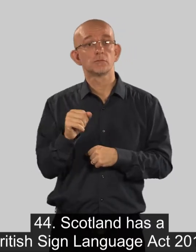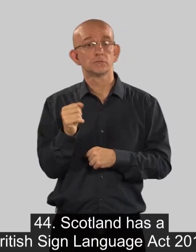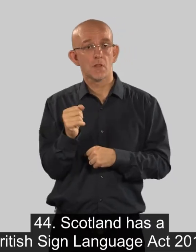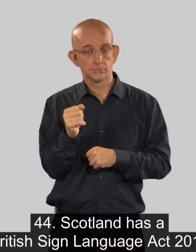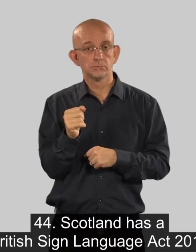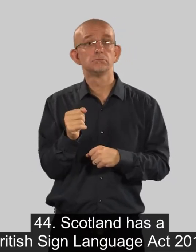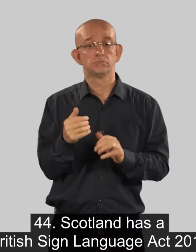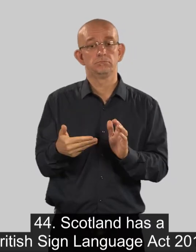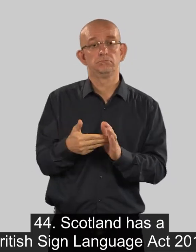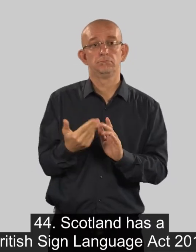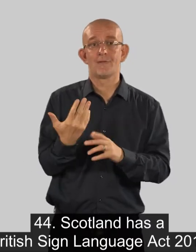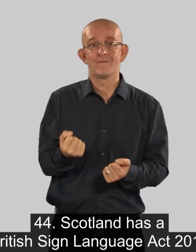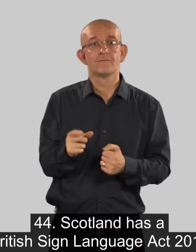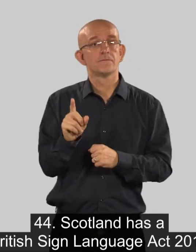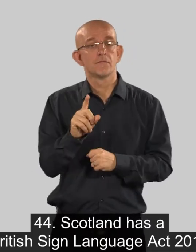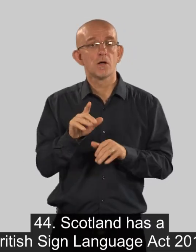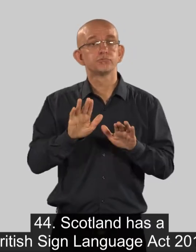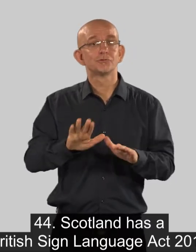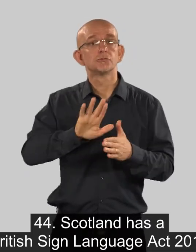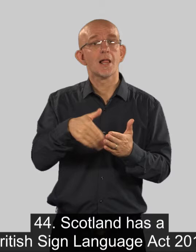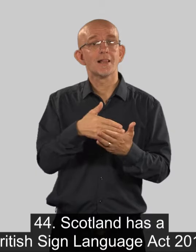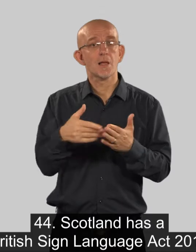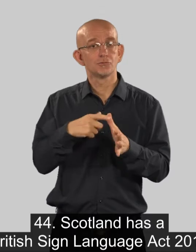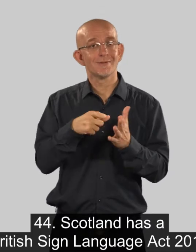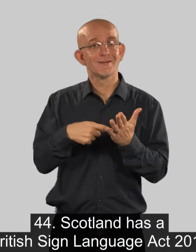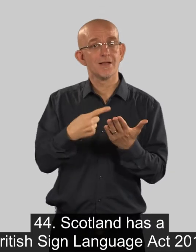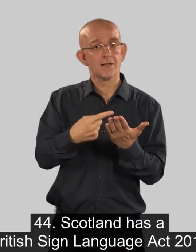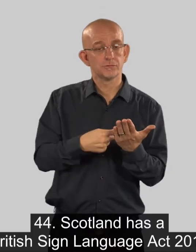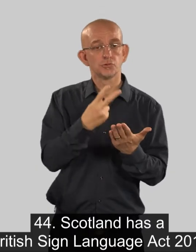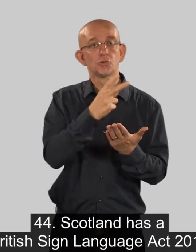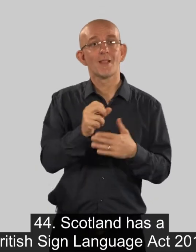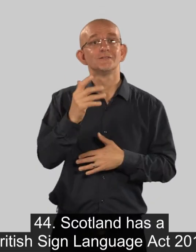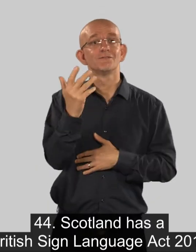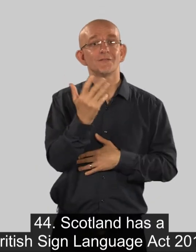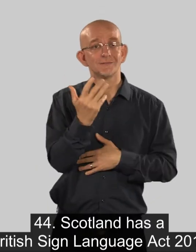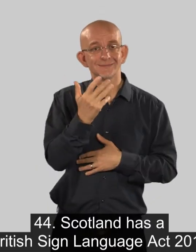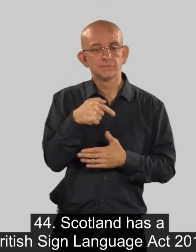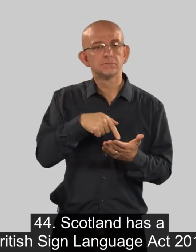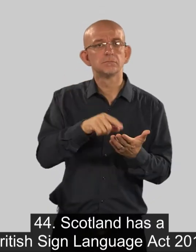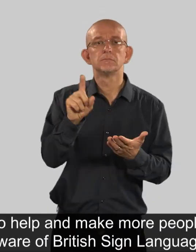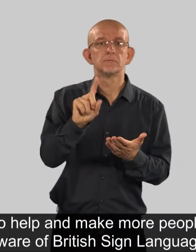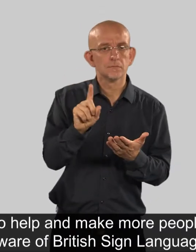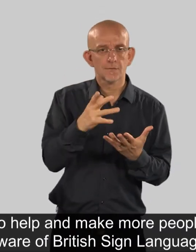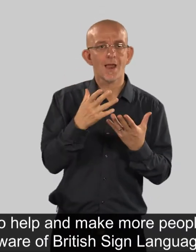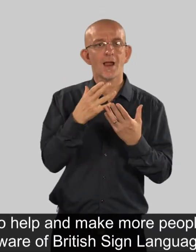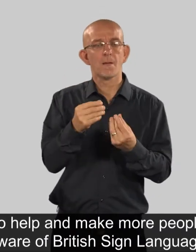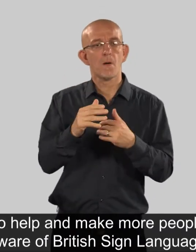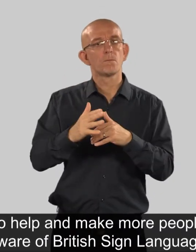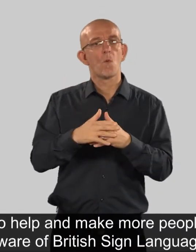Scotland has a British Sign Language Act 2015 to help and make more people aware of British